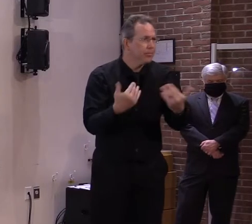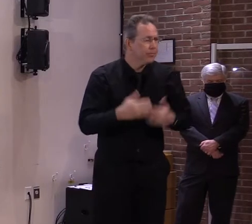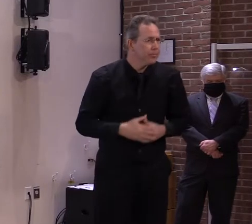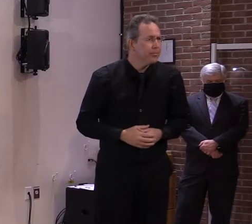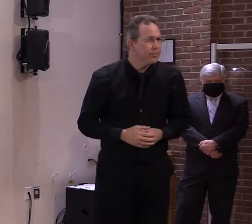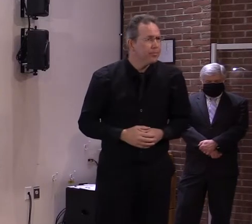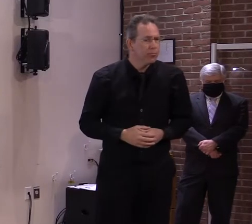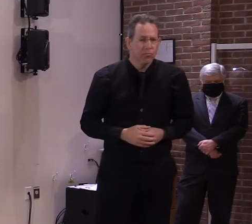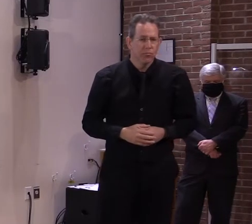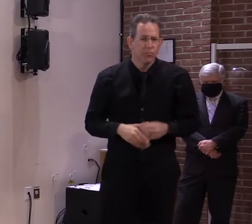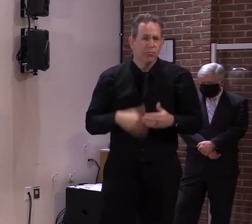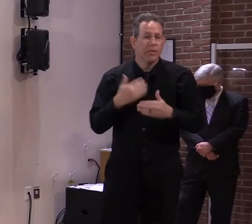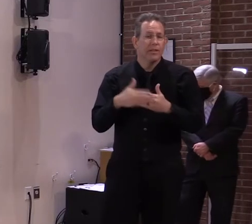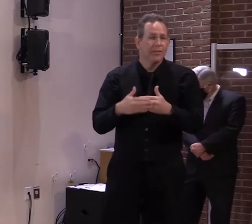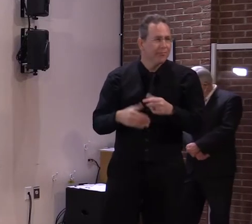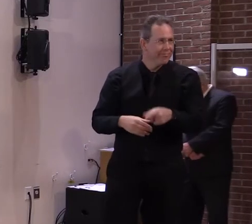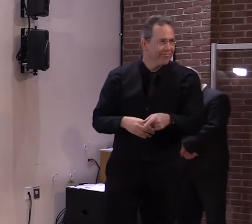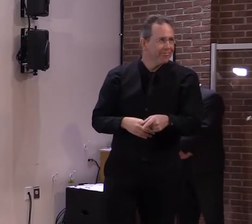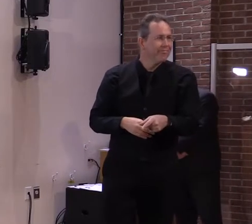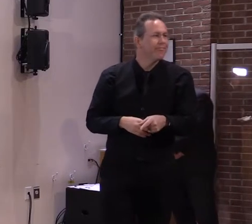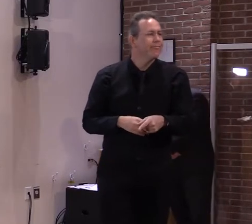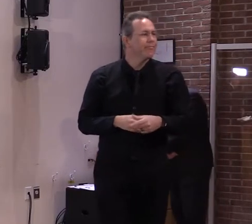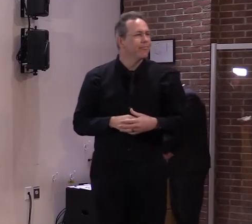Andrew, Caledonian Record.